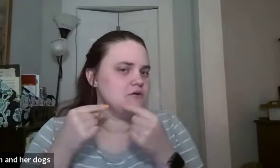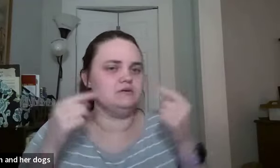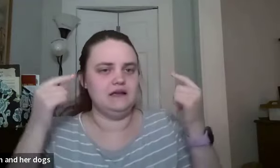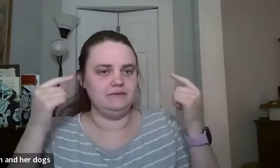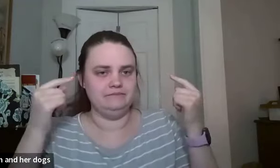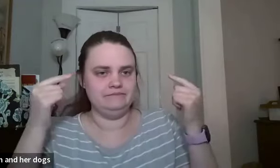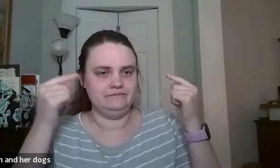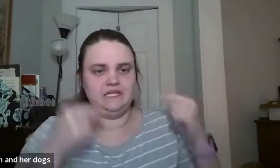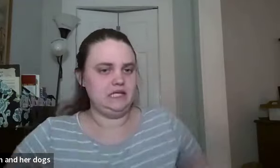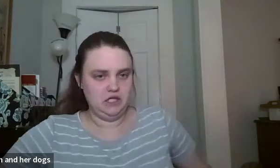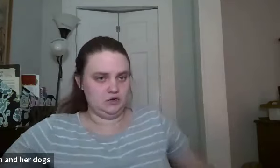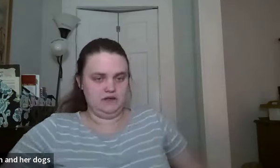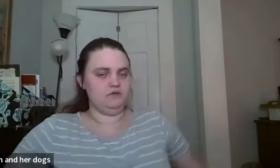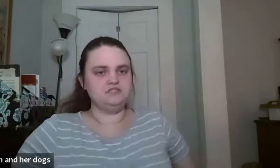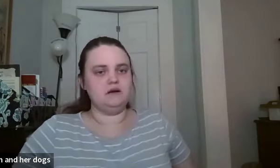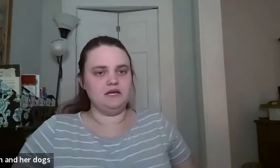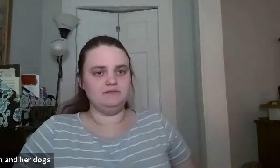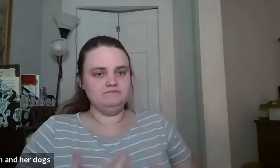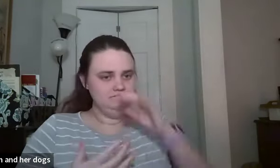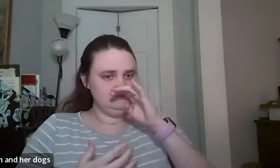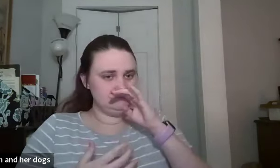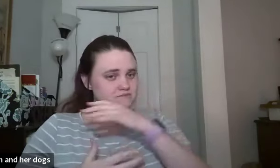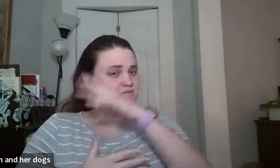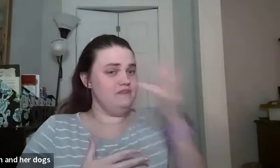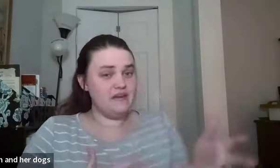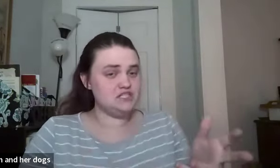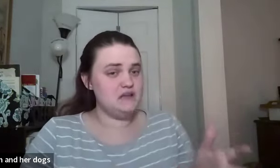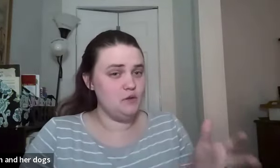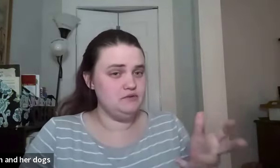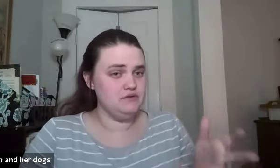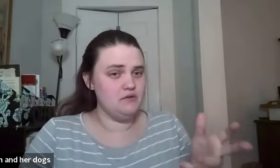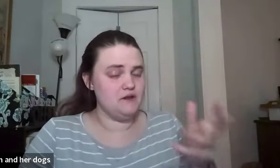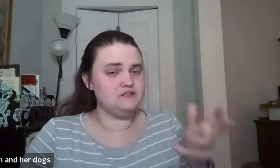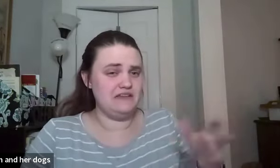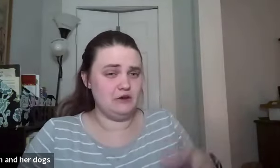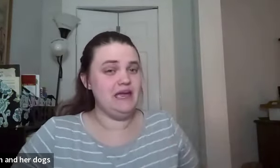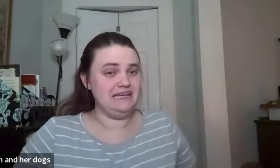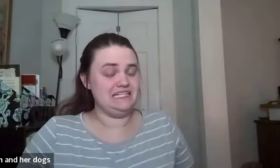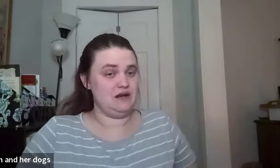or like here, like on their stomach, that's just to help you know that they're saying their pain is right